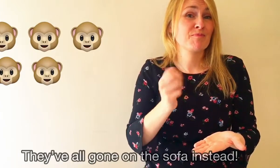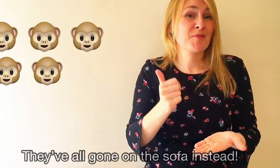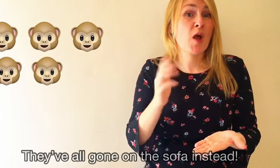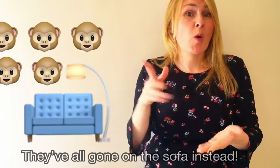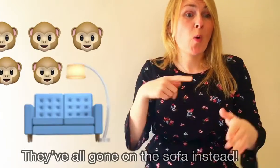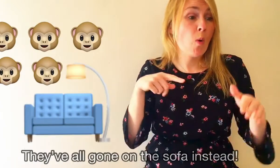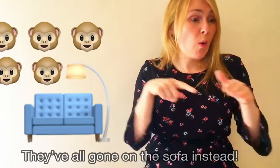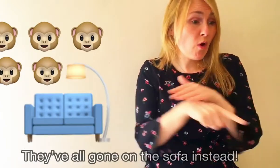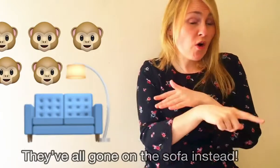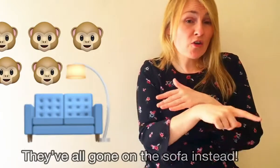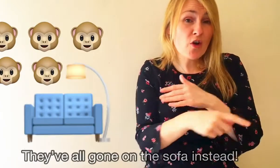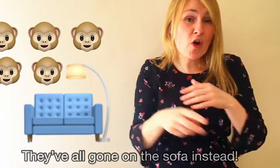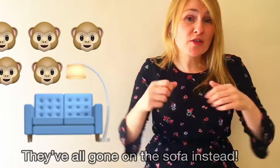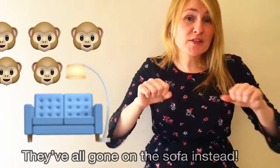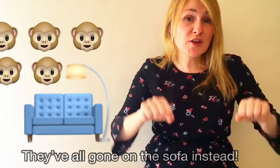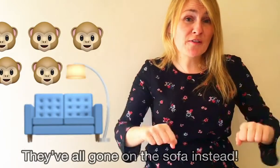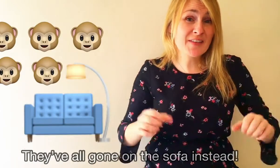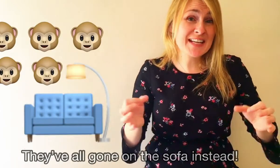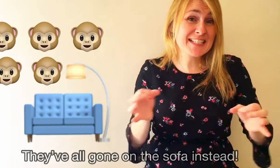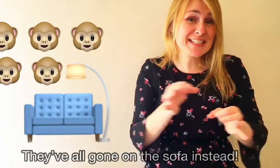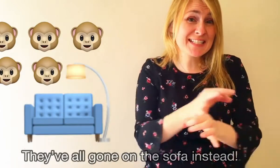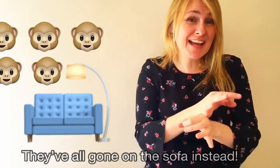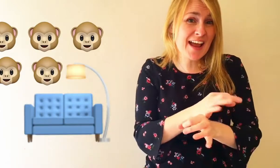one fell off and head. bouncing on the bumped head.